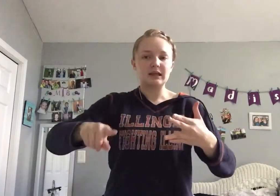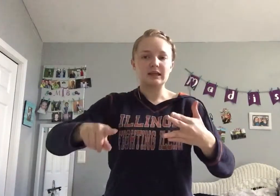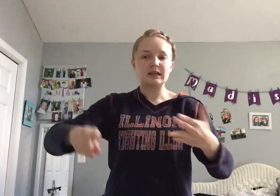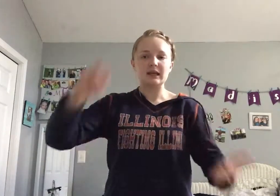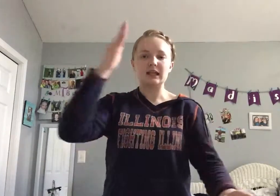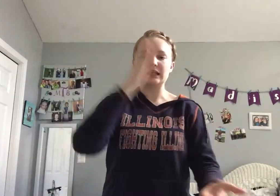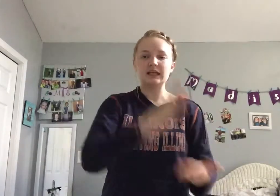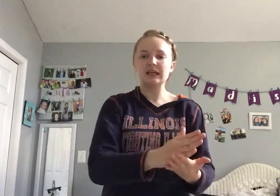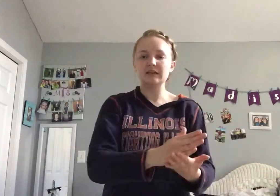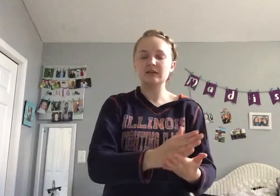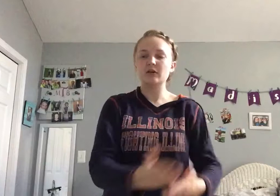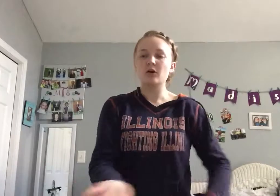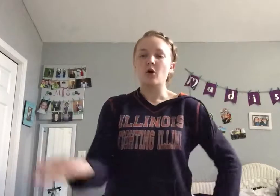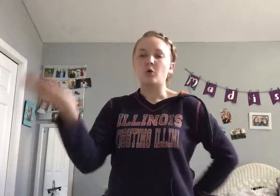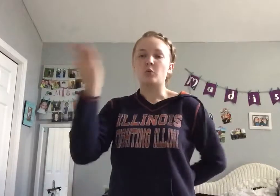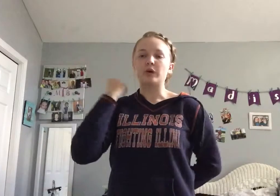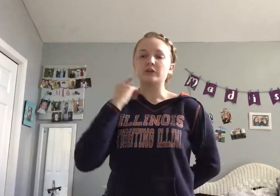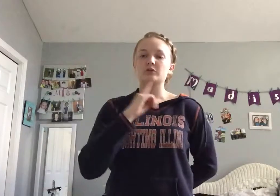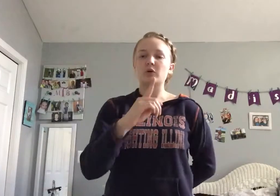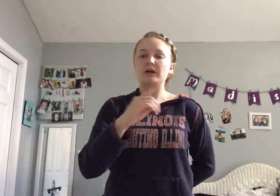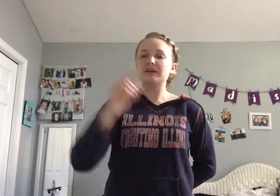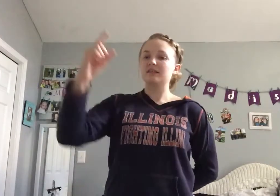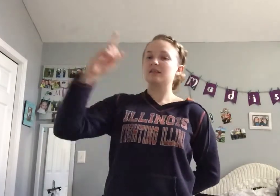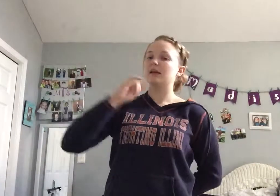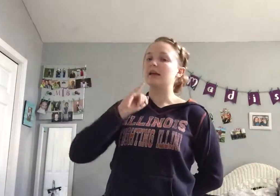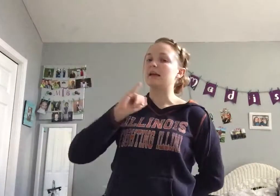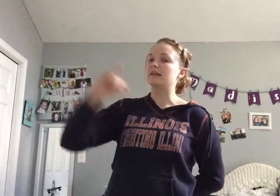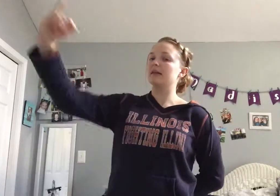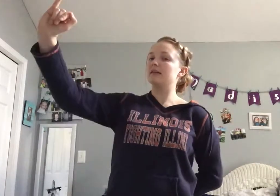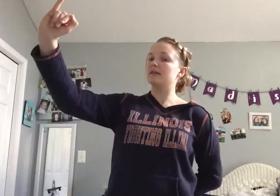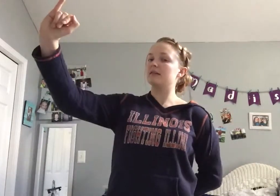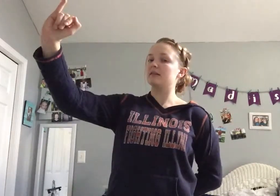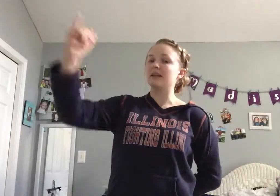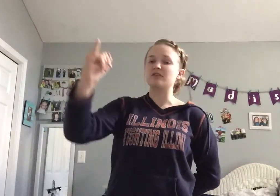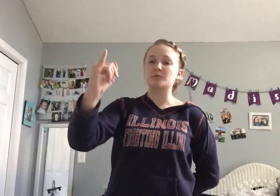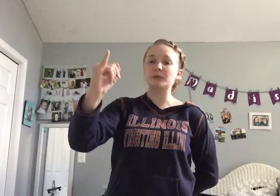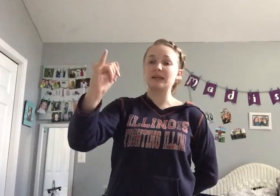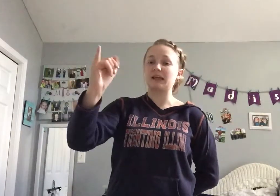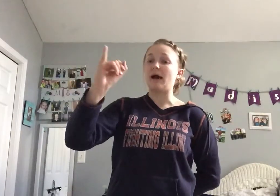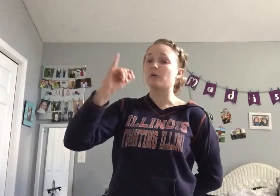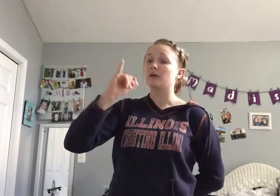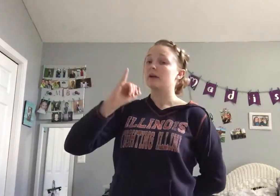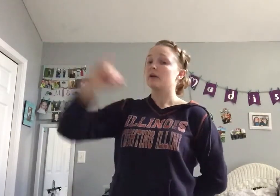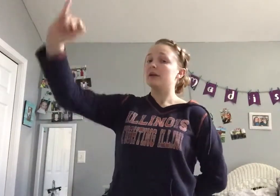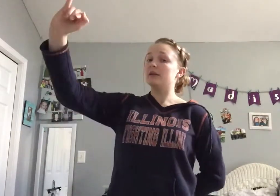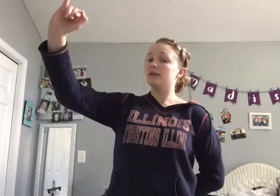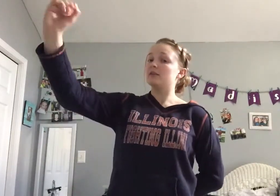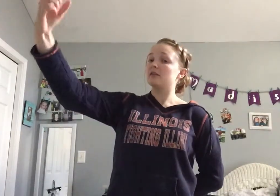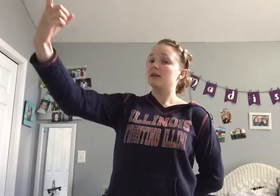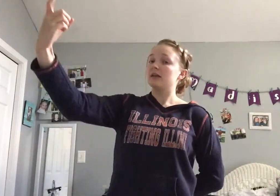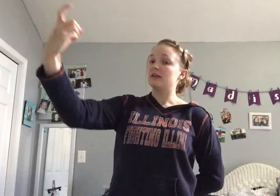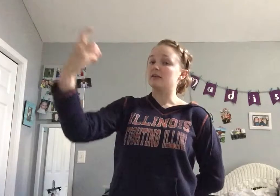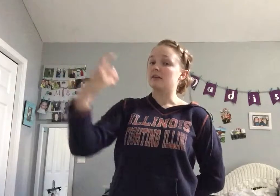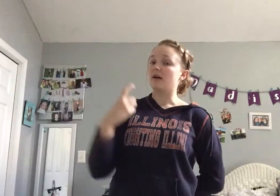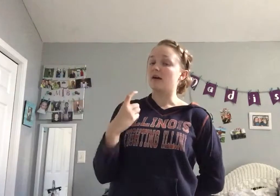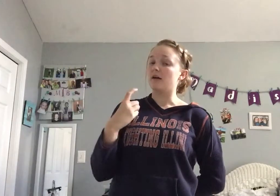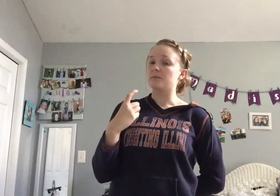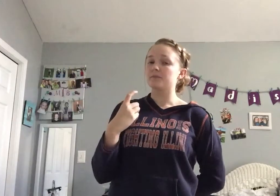beginning and the end, which was and is, and that's your pinky out. Is to come,